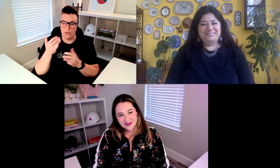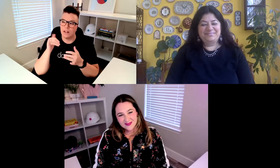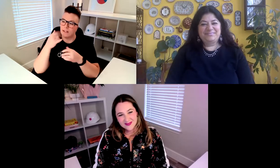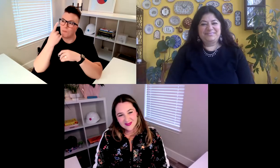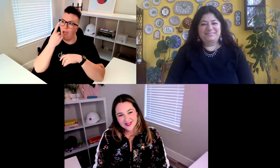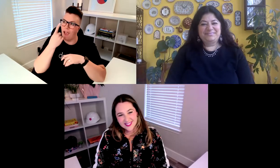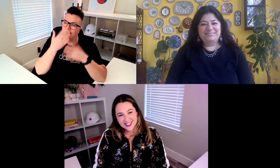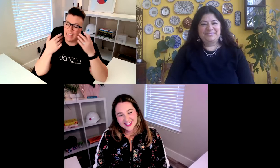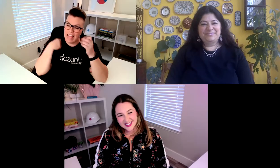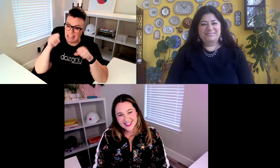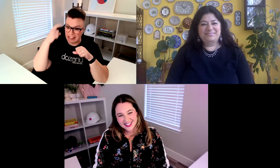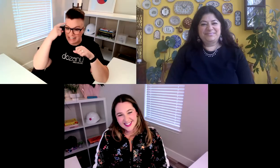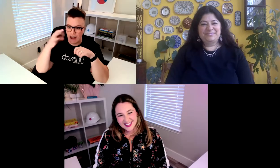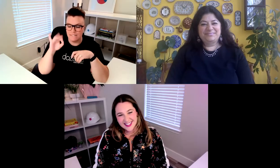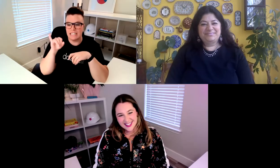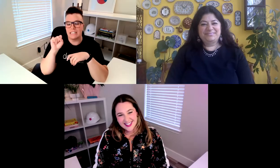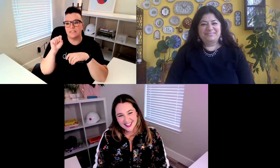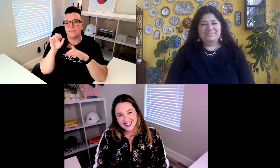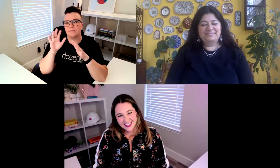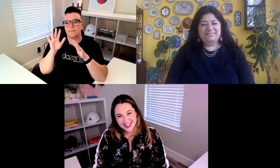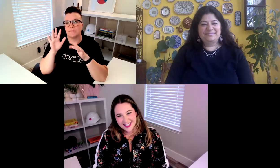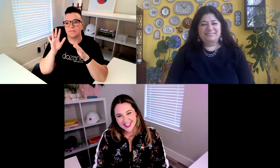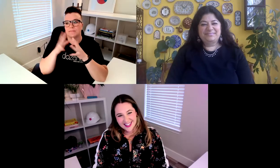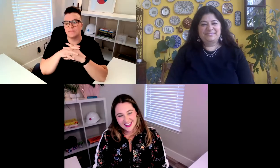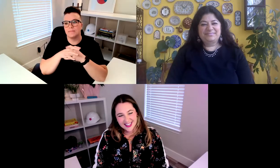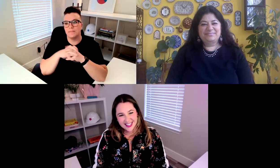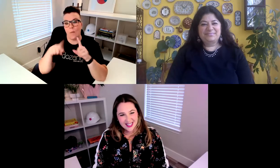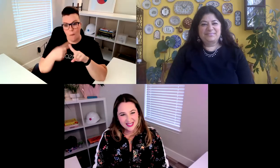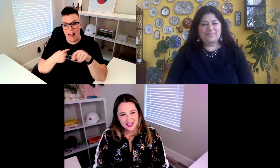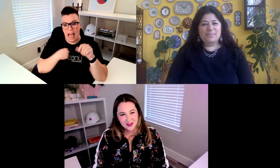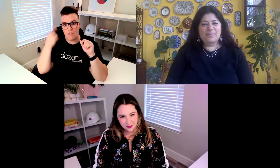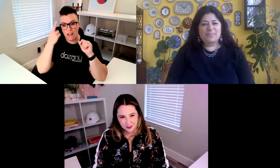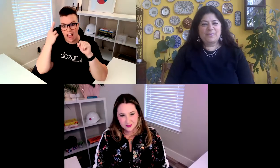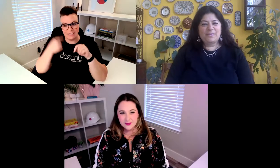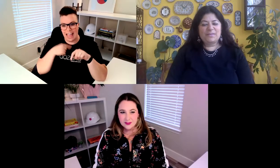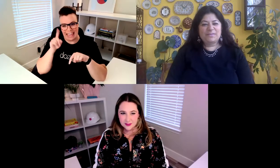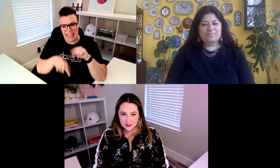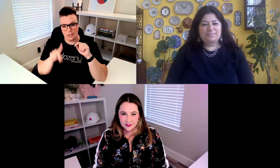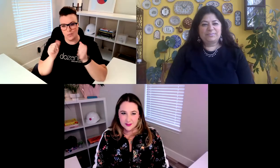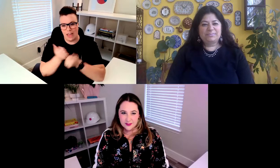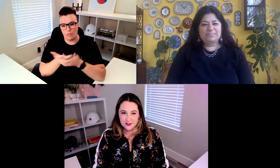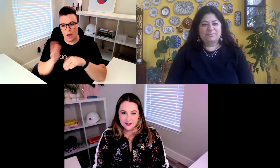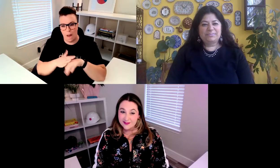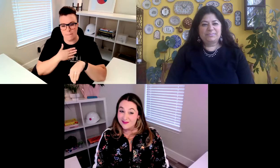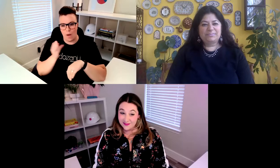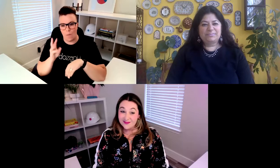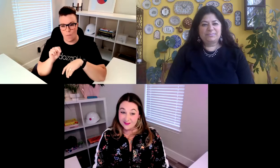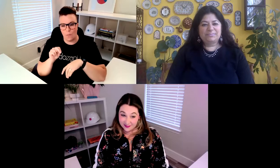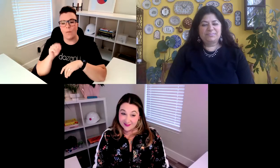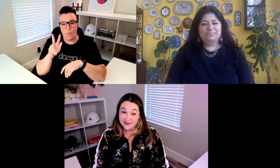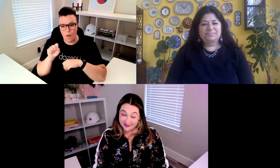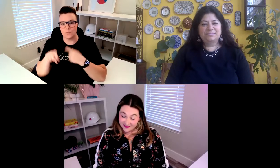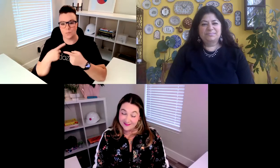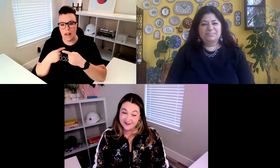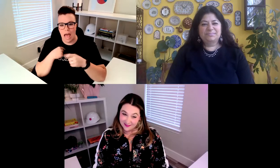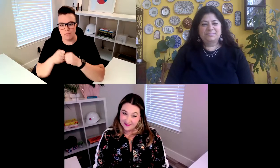is Catherine. Like Michelle just said, having a breakthrough, I think of it as... what are the words on is? I realized that I can't do